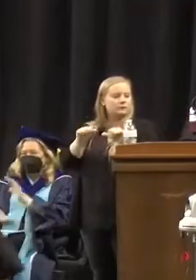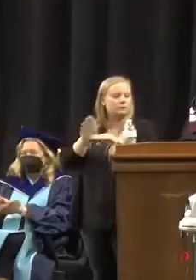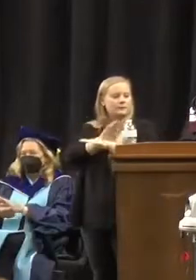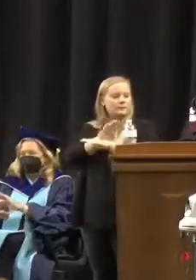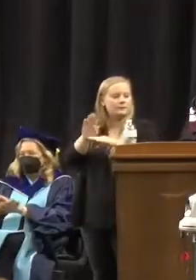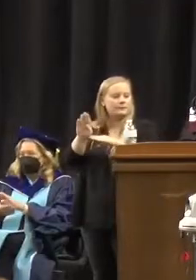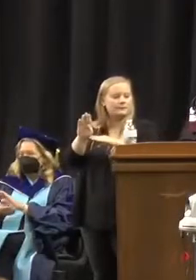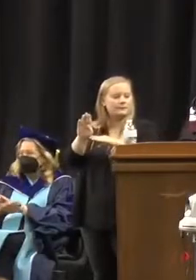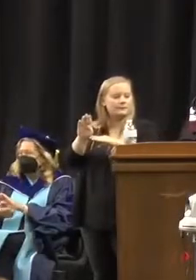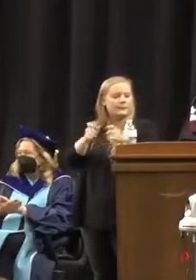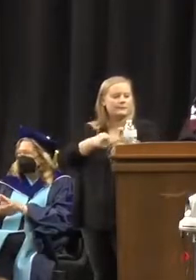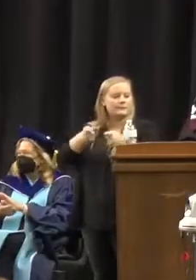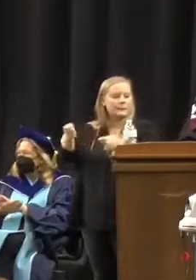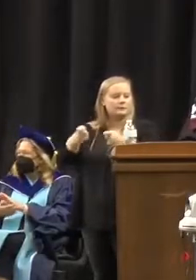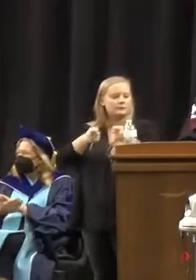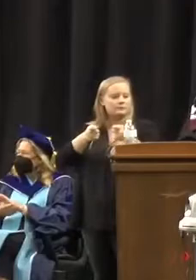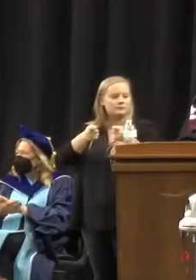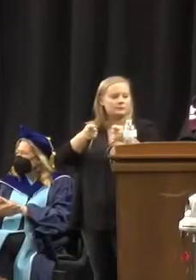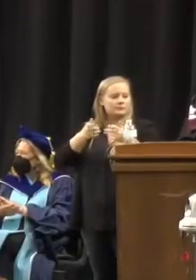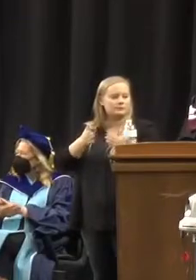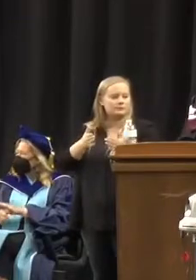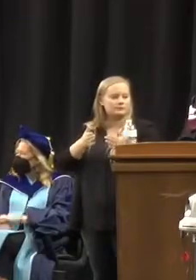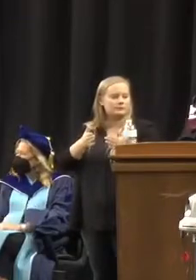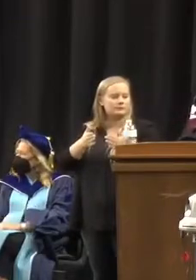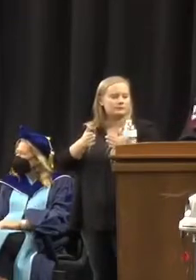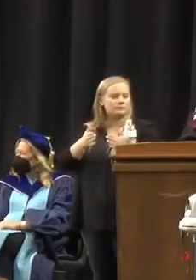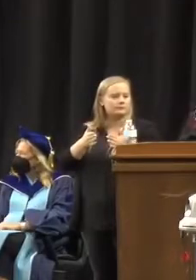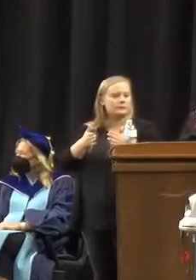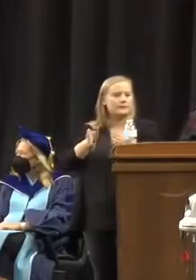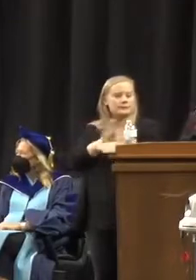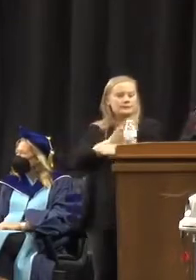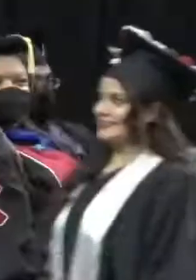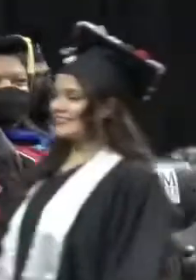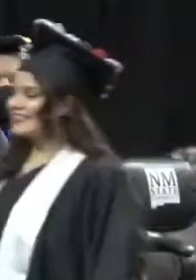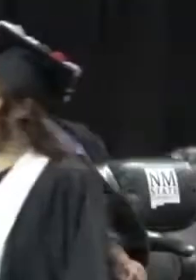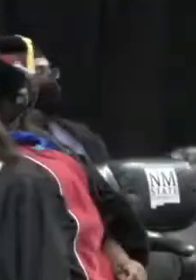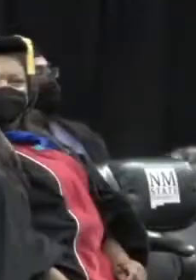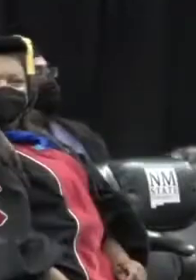Business Management, Business Fundamentals.